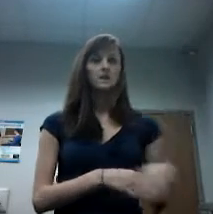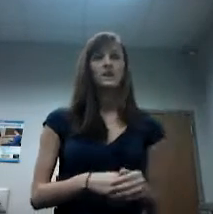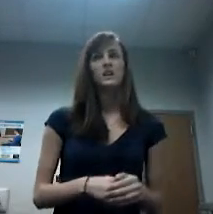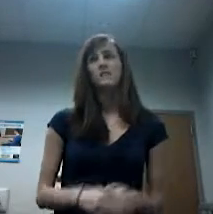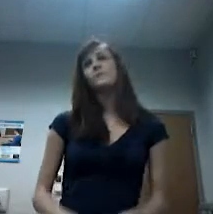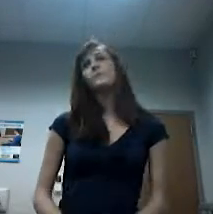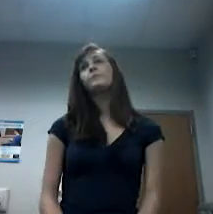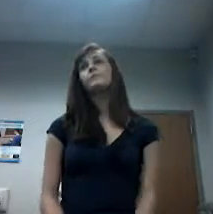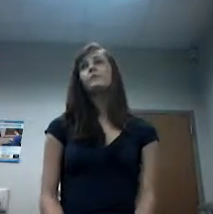to the fort